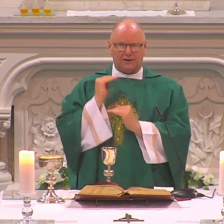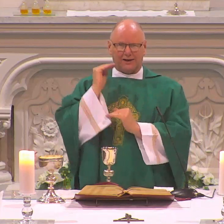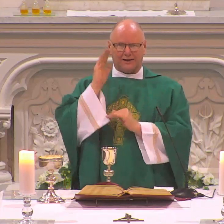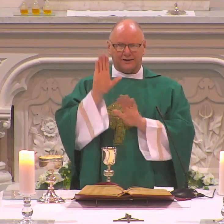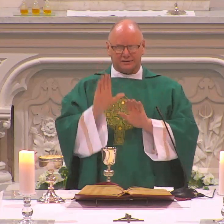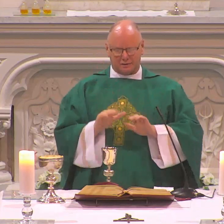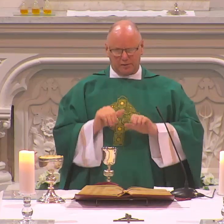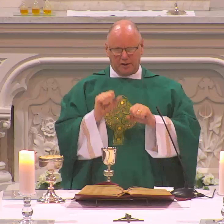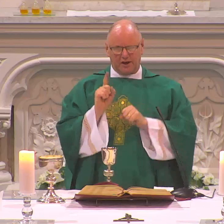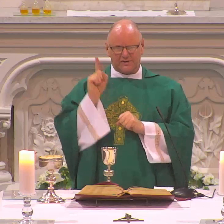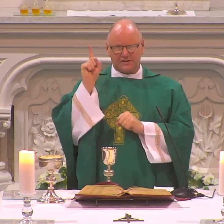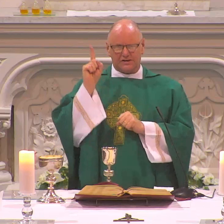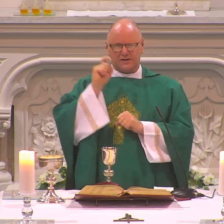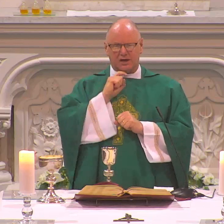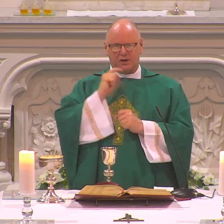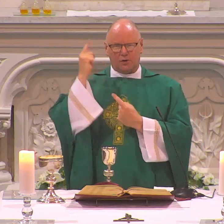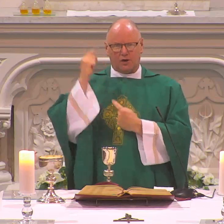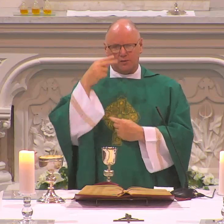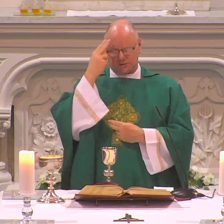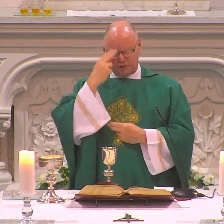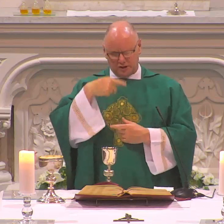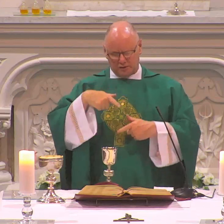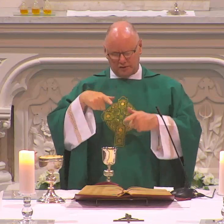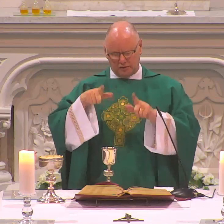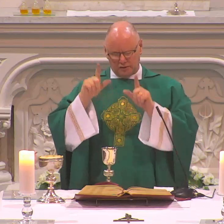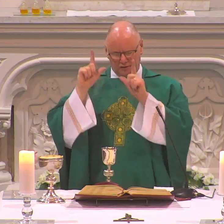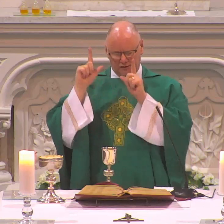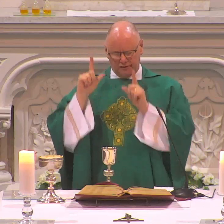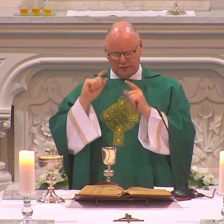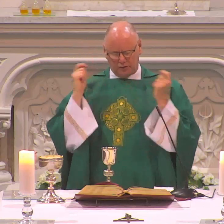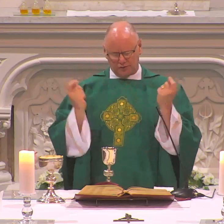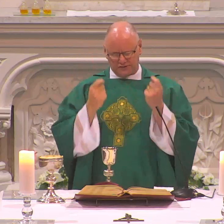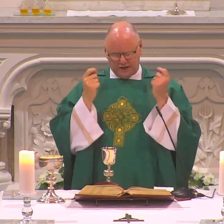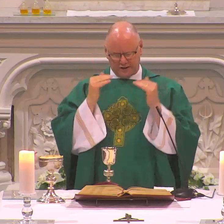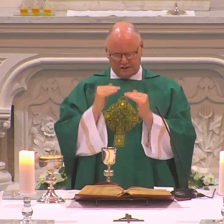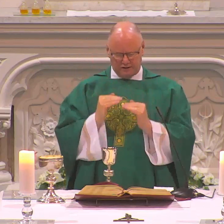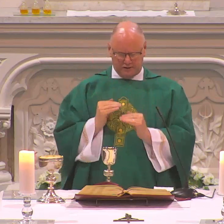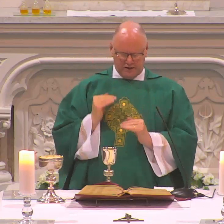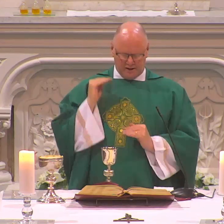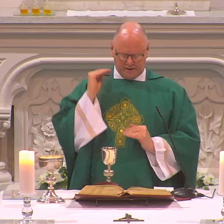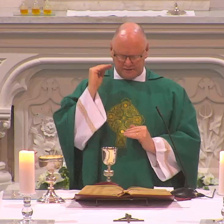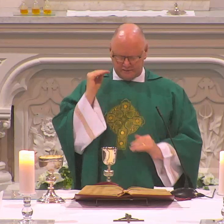in the highest. Blessed is he who comes in the name of the Lord. Hosanna.